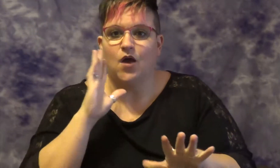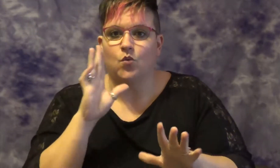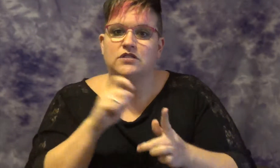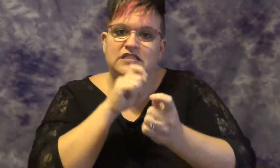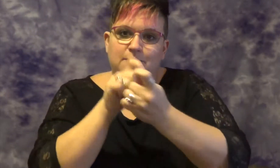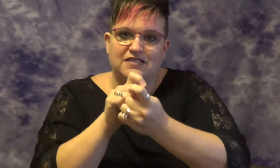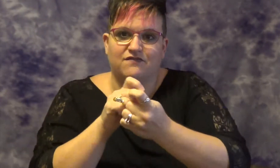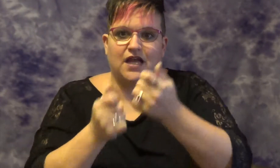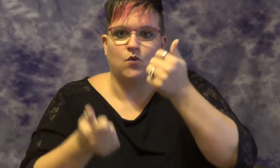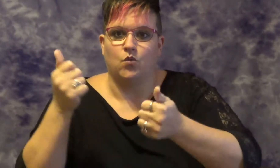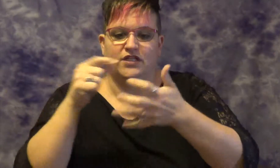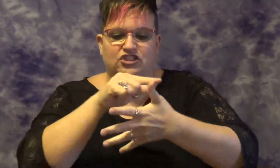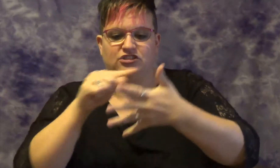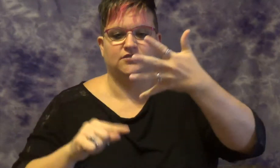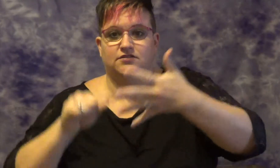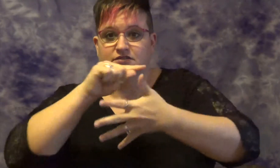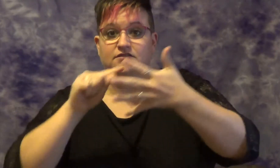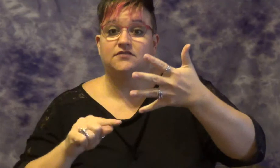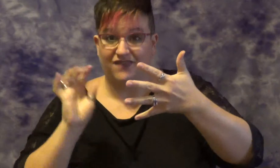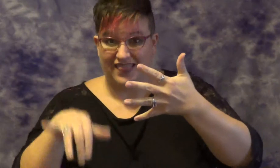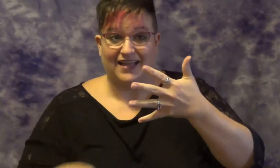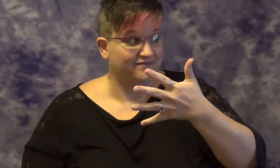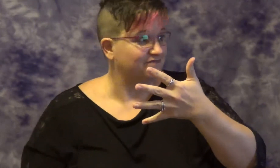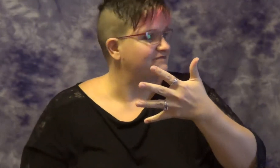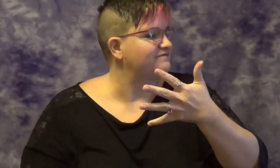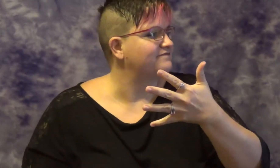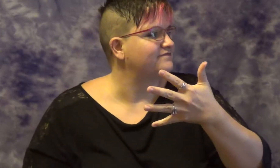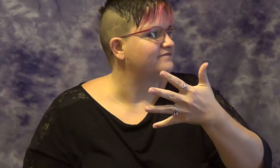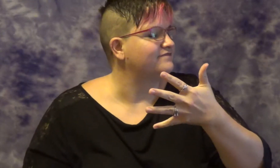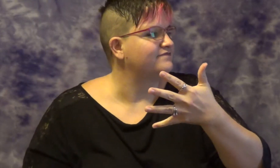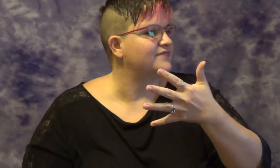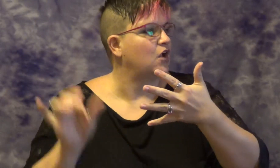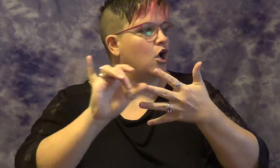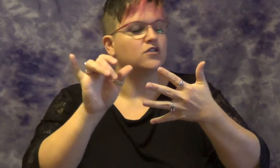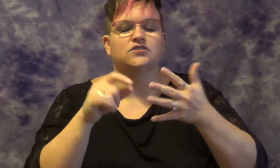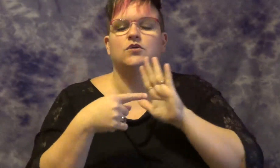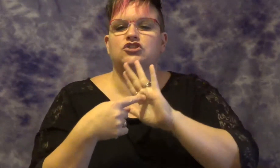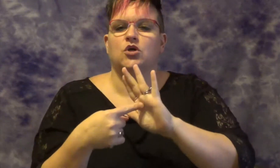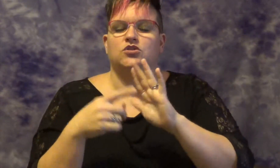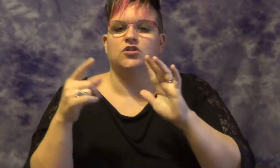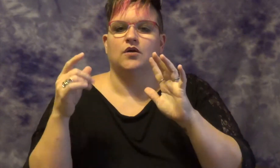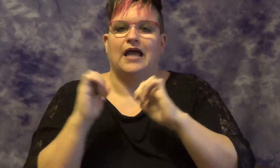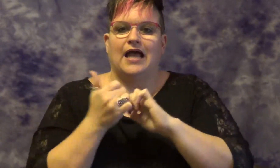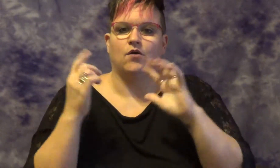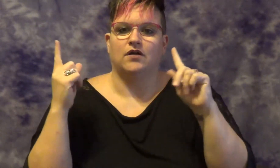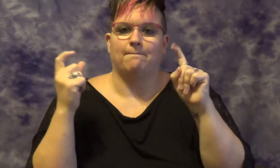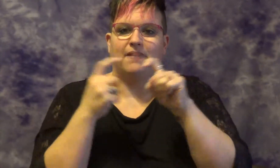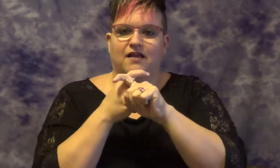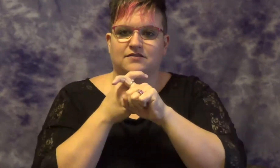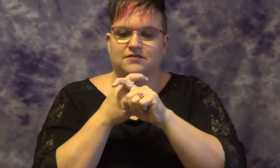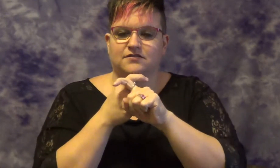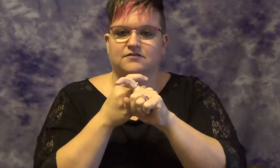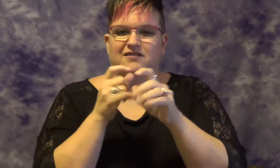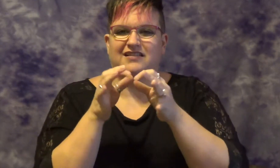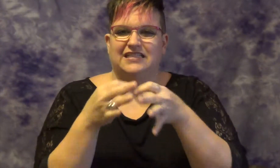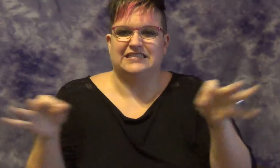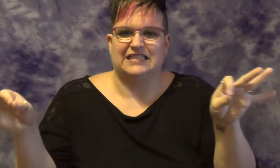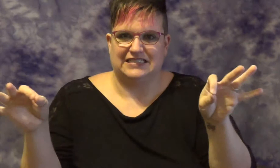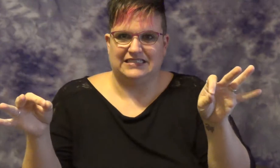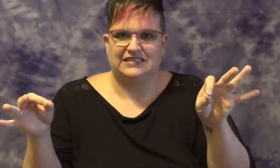are based off of specific turn. The register will be determined based off of turn taking. It will show you also how